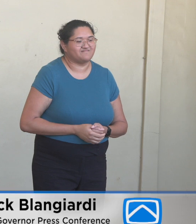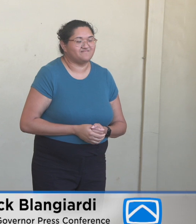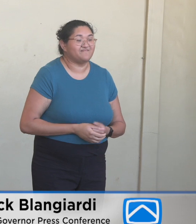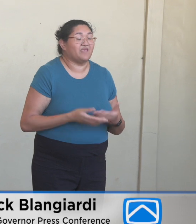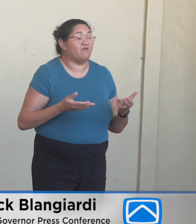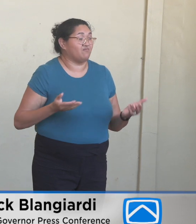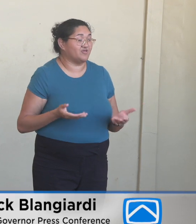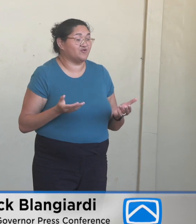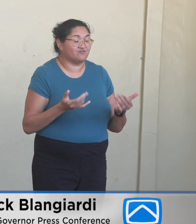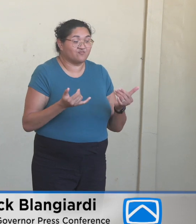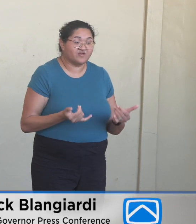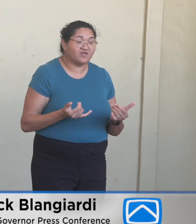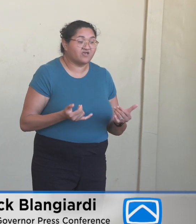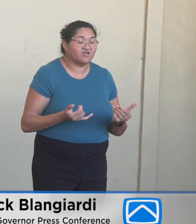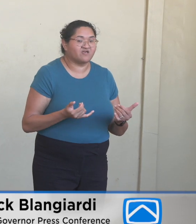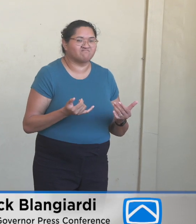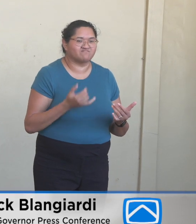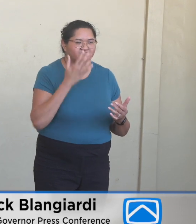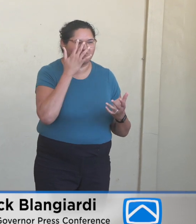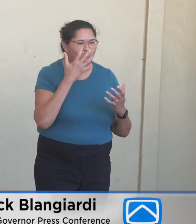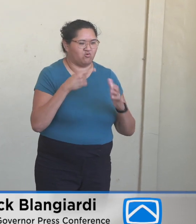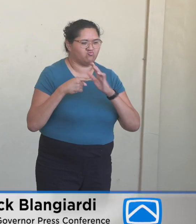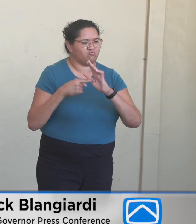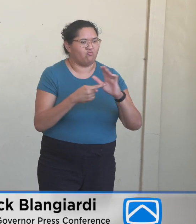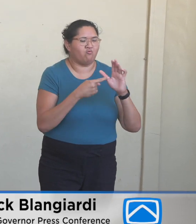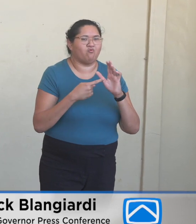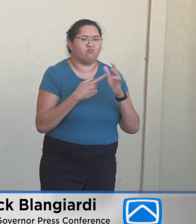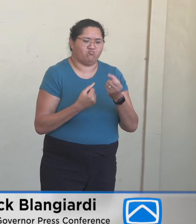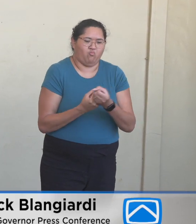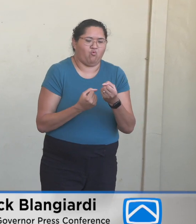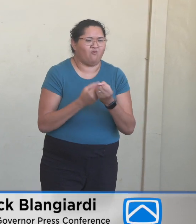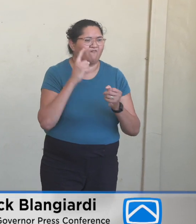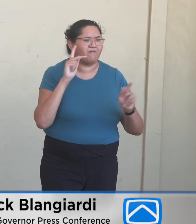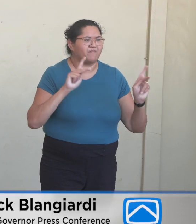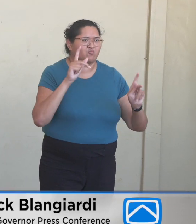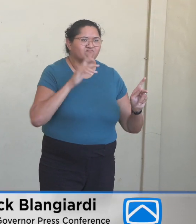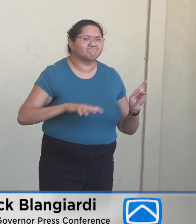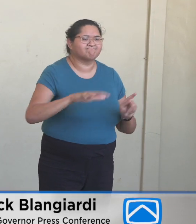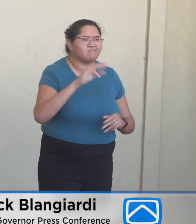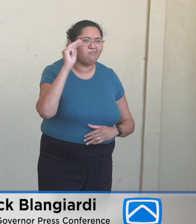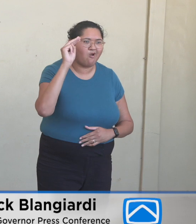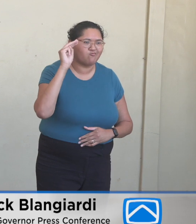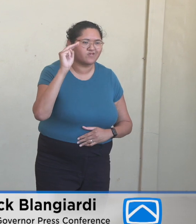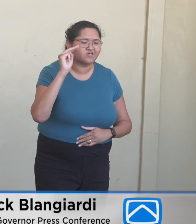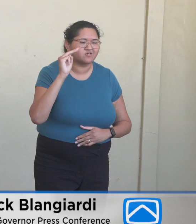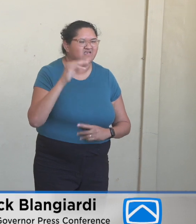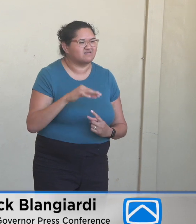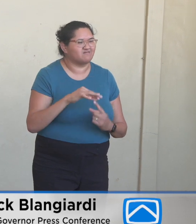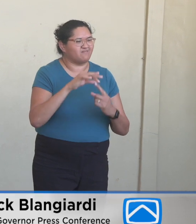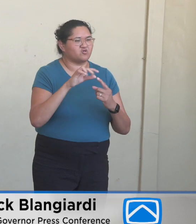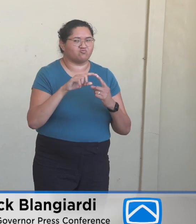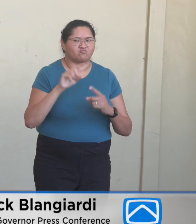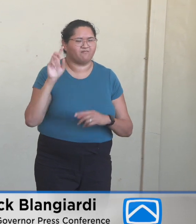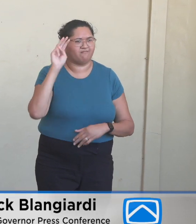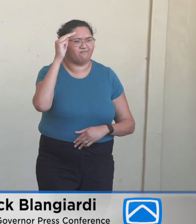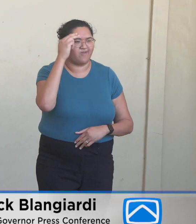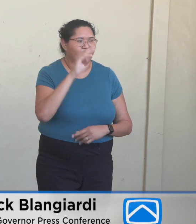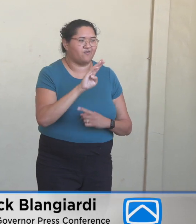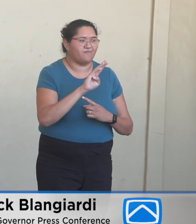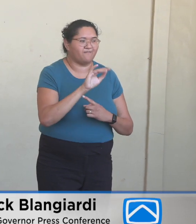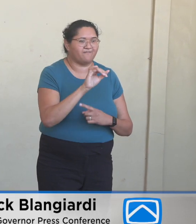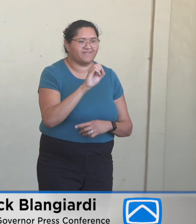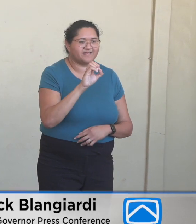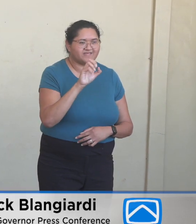We're here today to show our support for the people of Maui. but especially to Mayor Bissen and